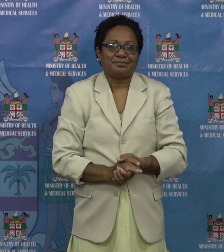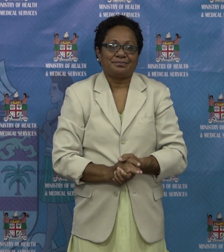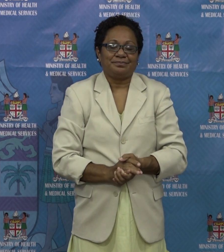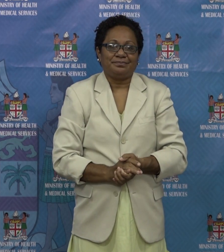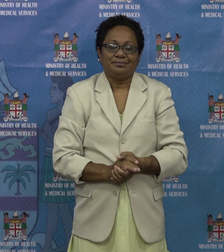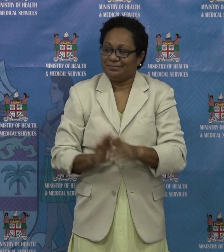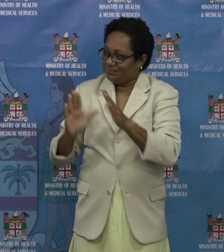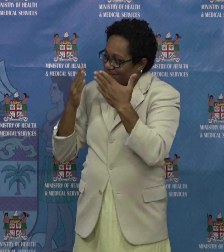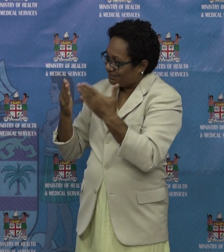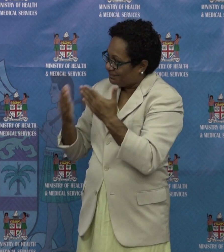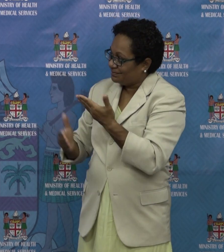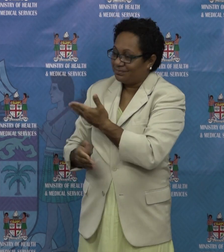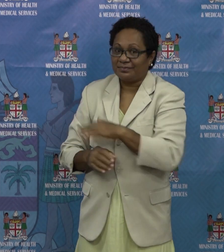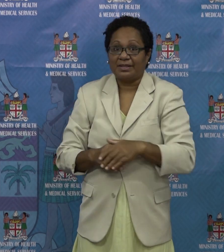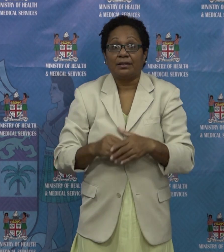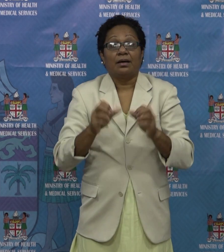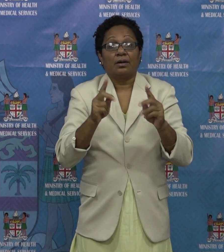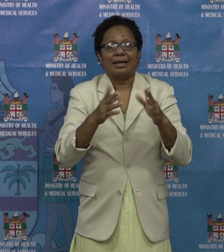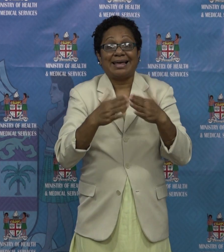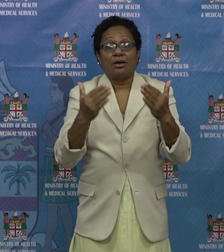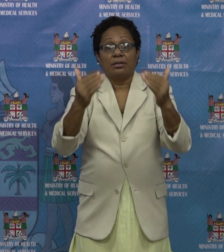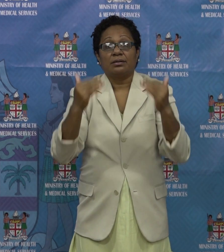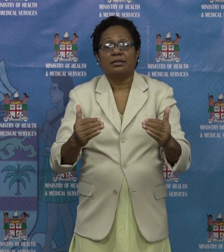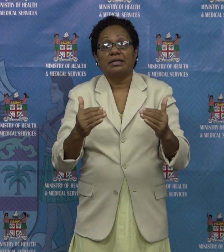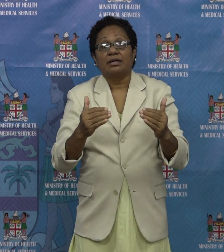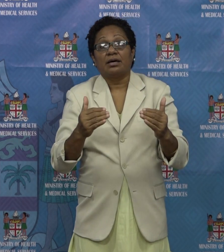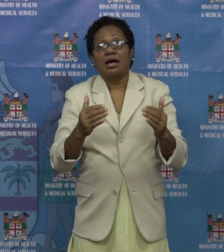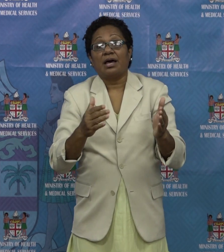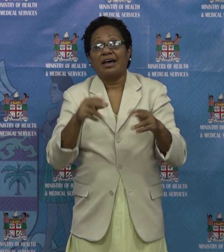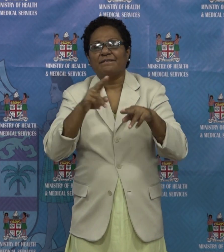Thank you, sir. We'll now open to the questions to Fiji-san.